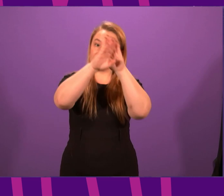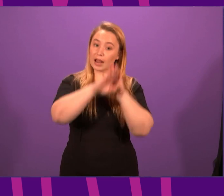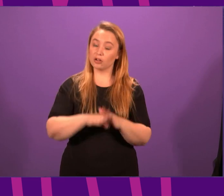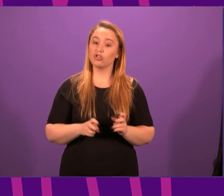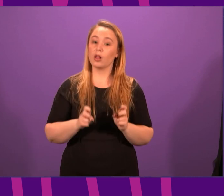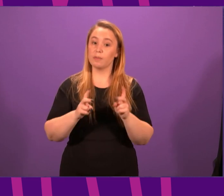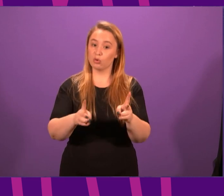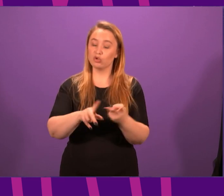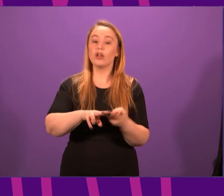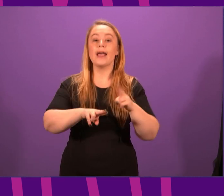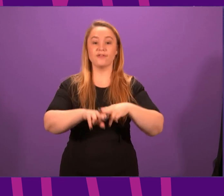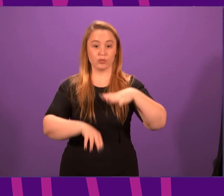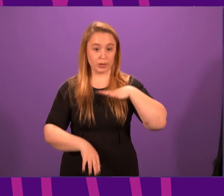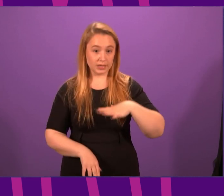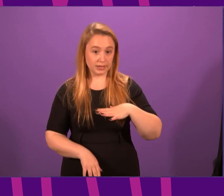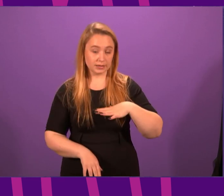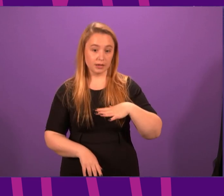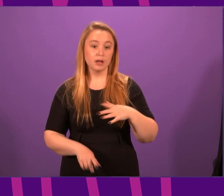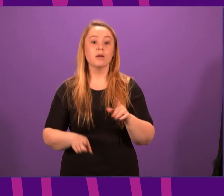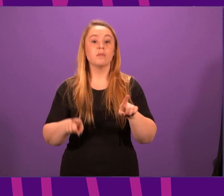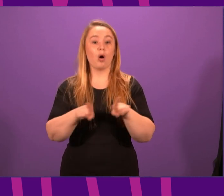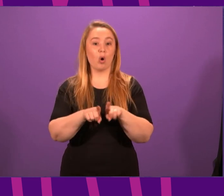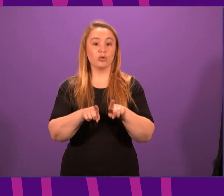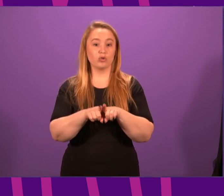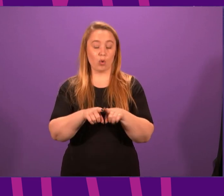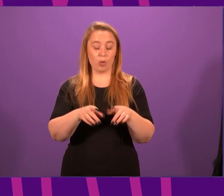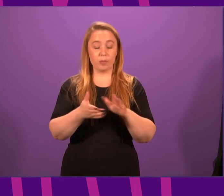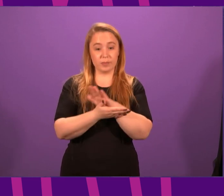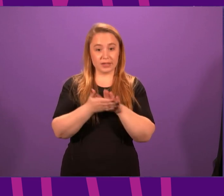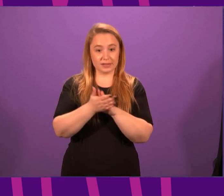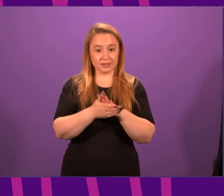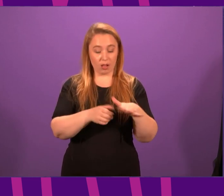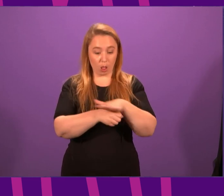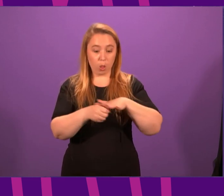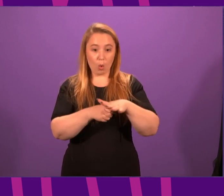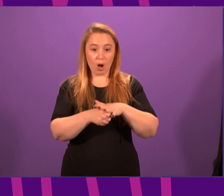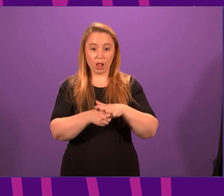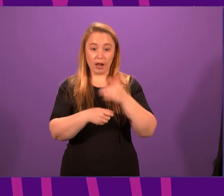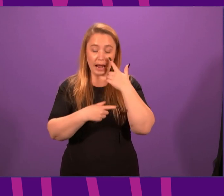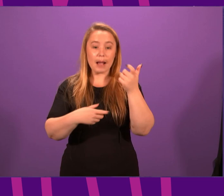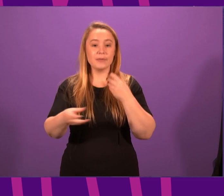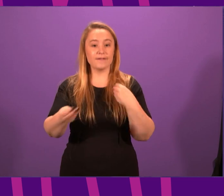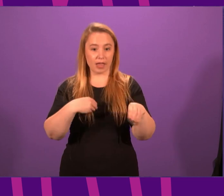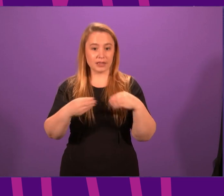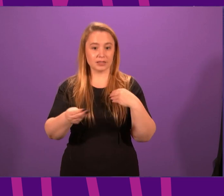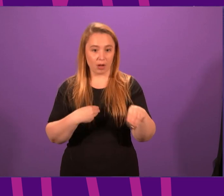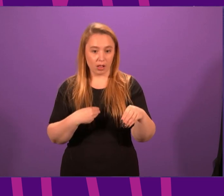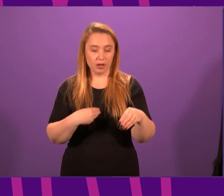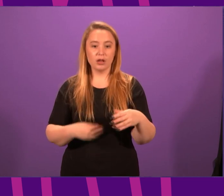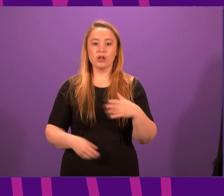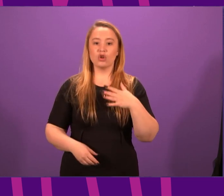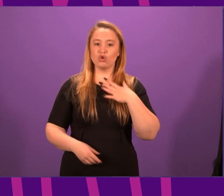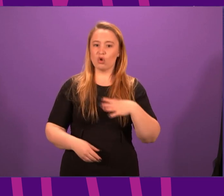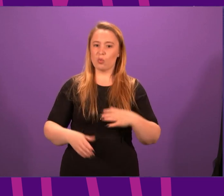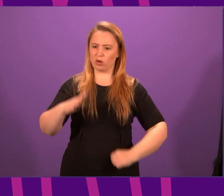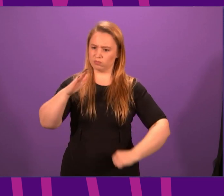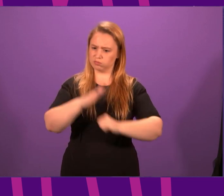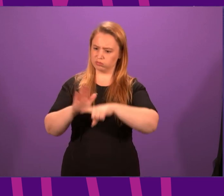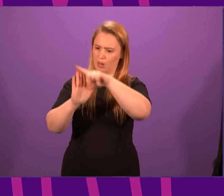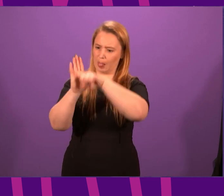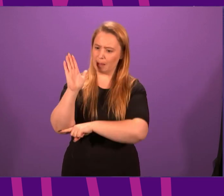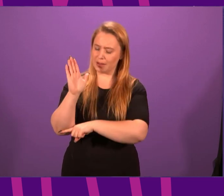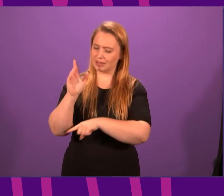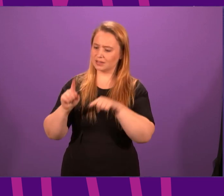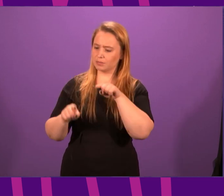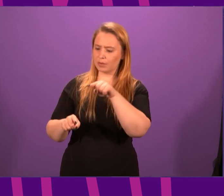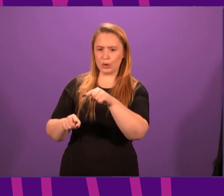if required, but giving the opportunity for local flexibility that can ensure that restrictions are not being placed on people